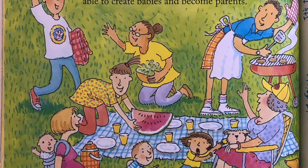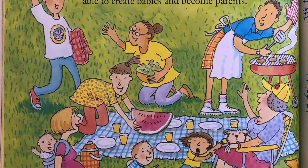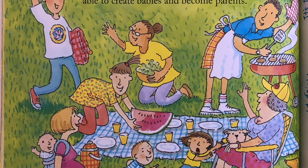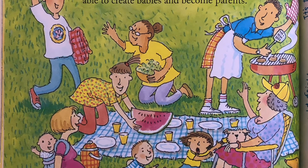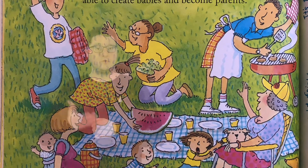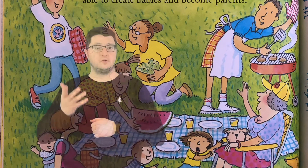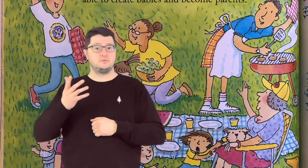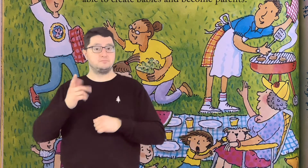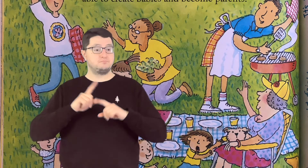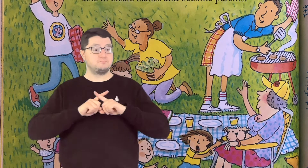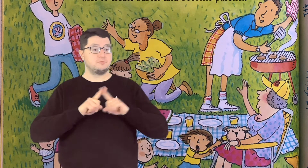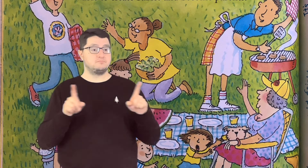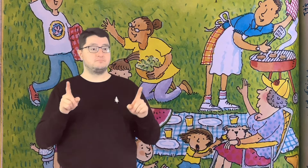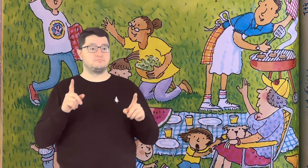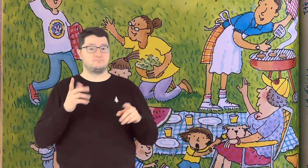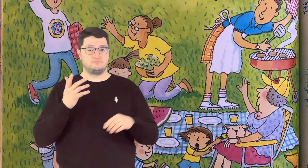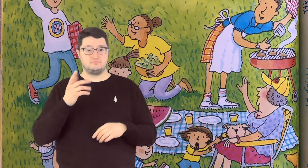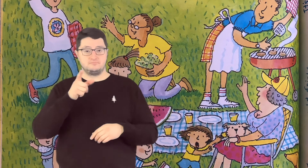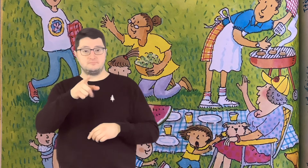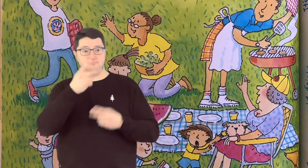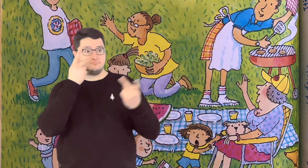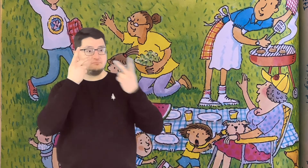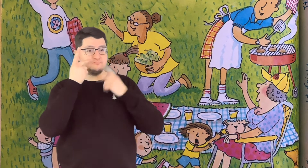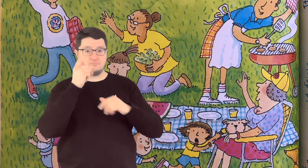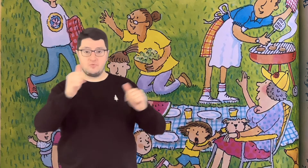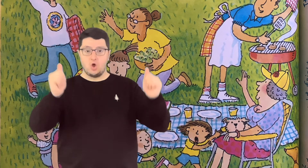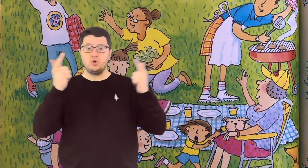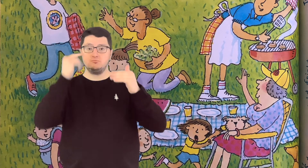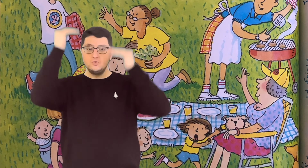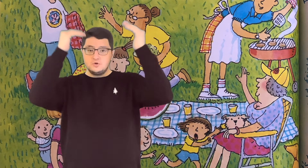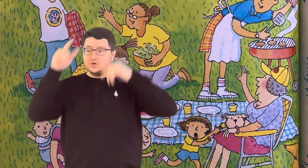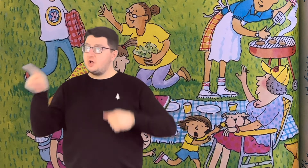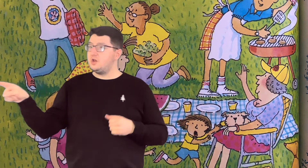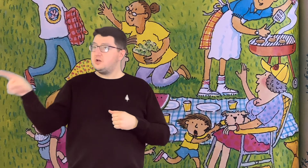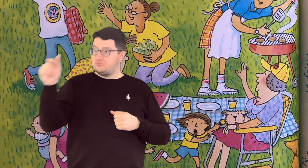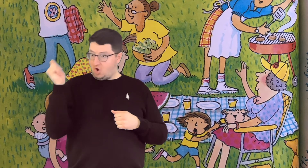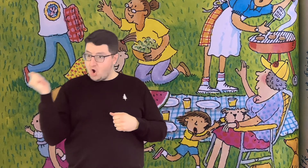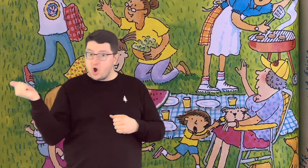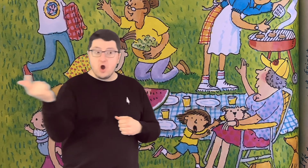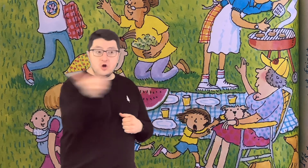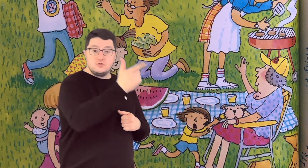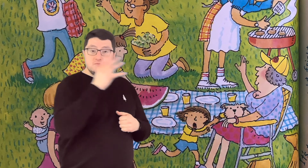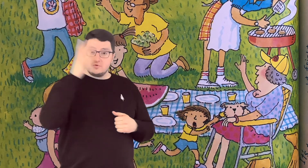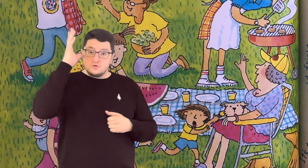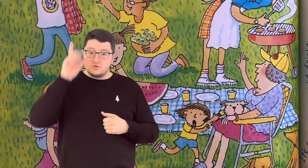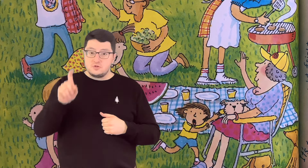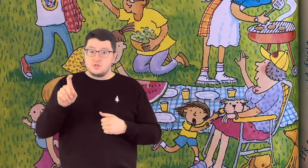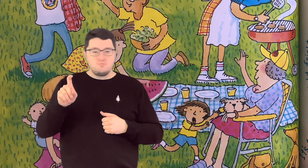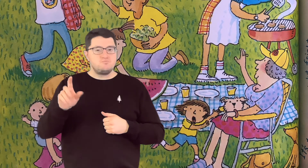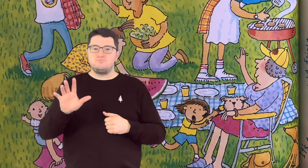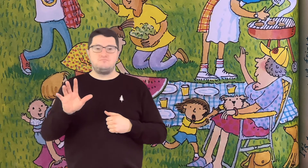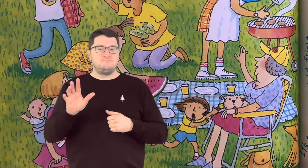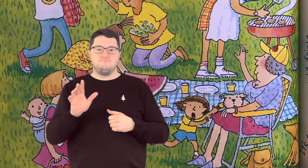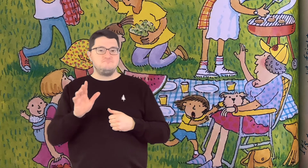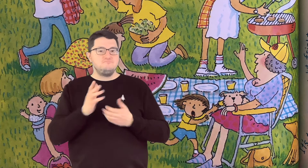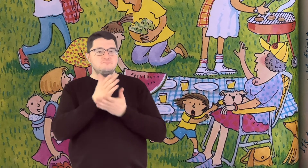However, not every grown-up is a mother or a father. You can be a woman or a man and not